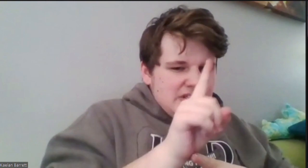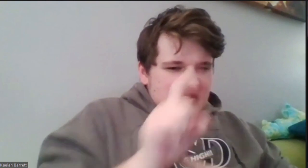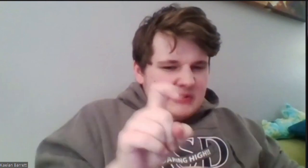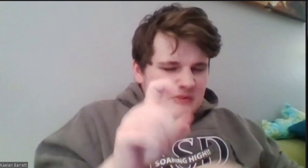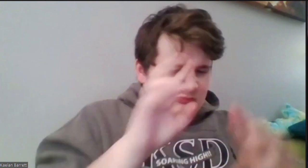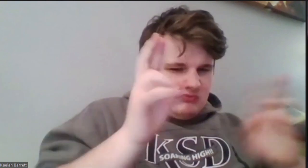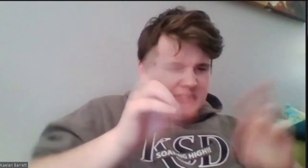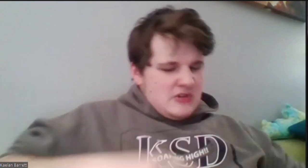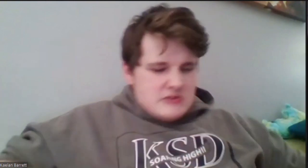He gets up to his bedroom.